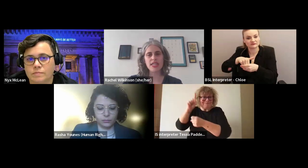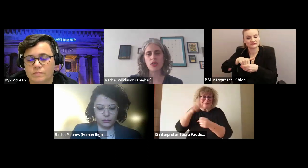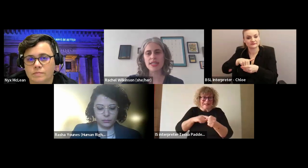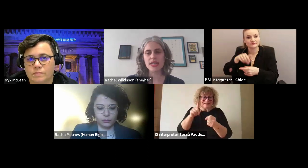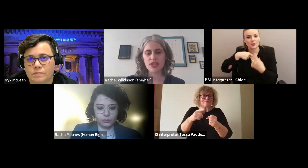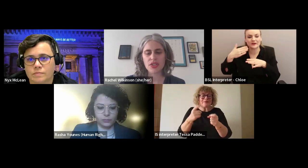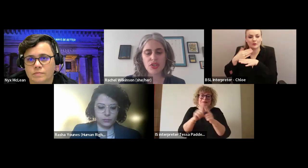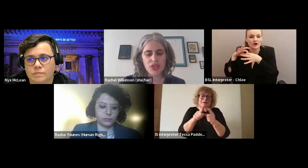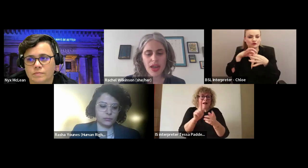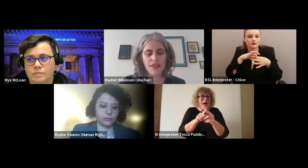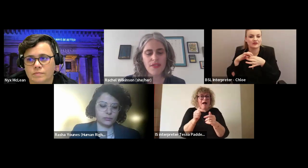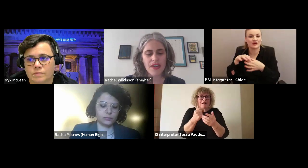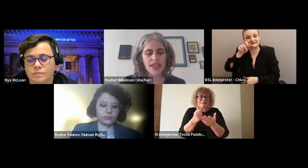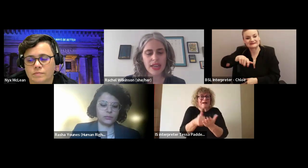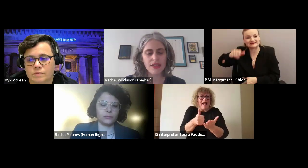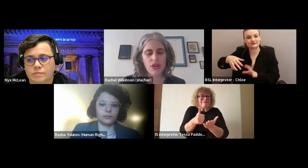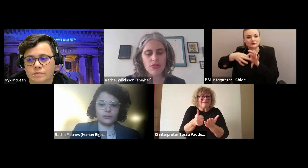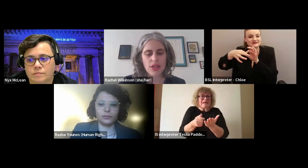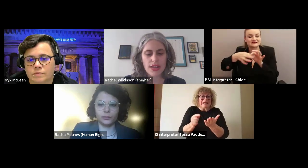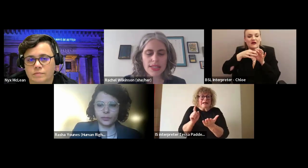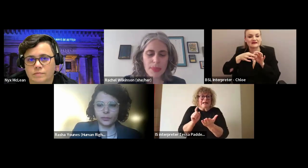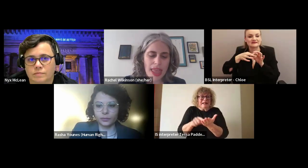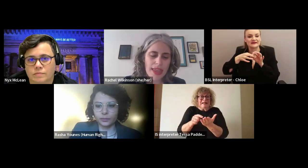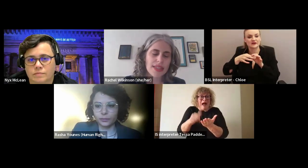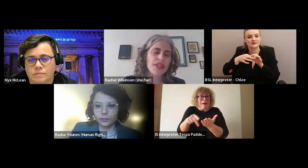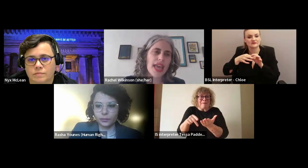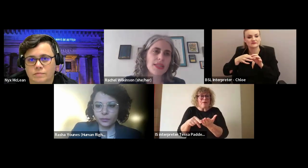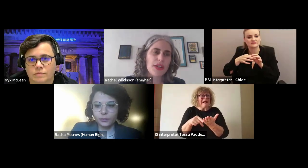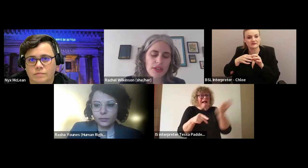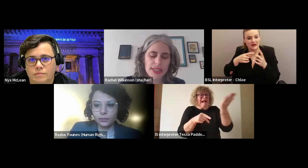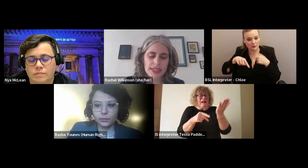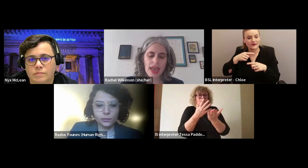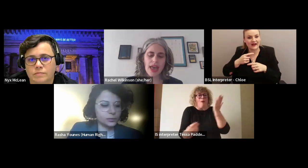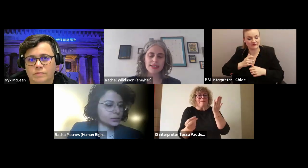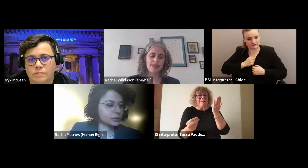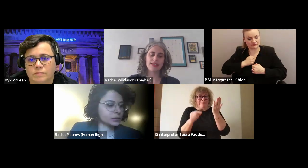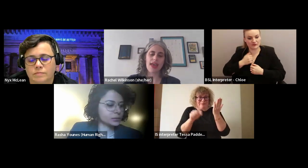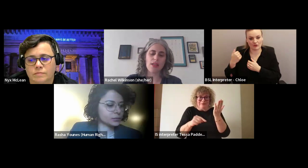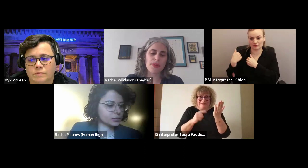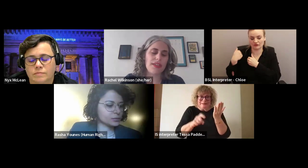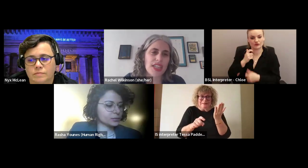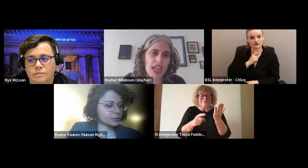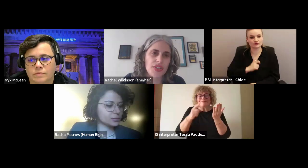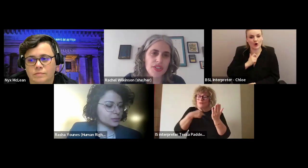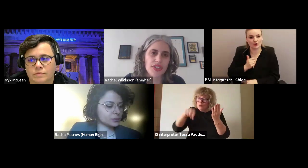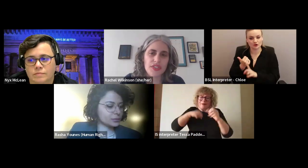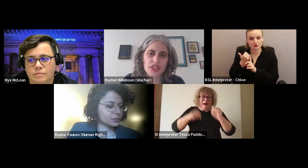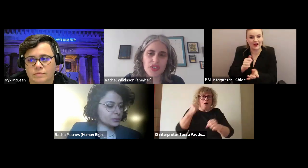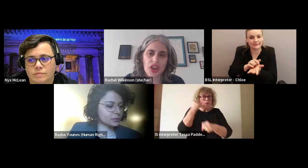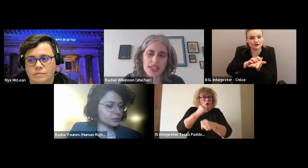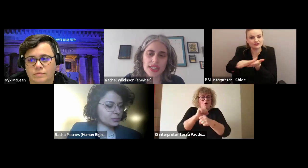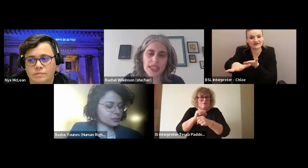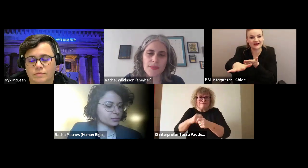Civil society organisations do have a very clear role to play to protect minorities and to help in the eradication